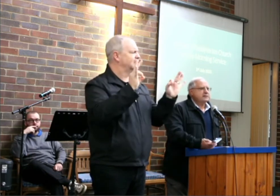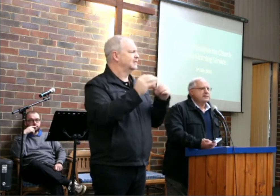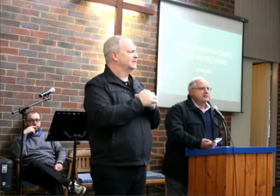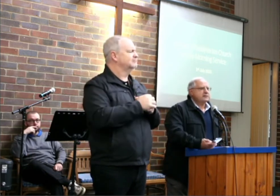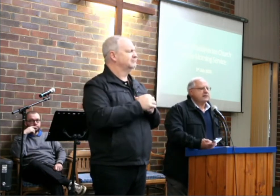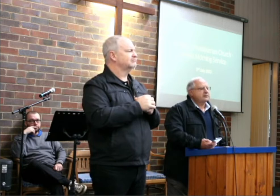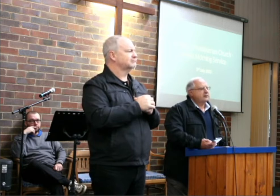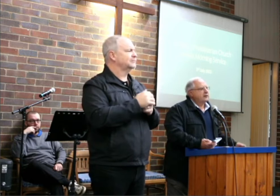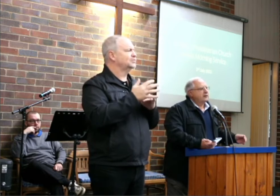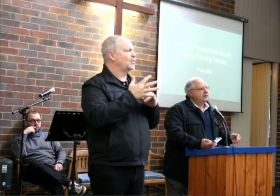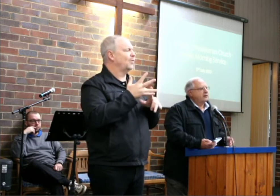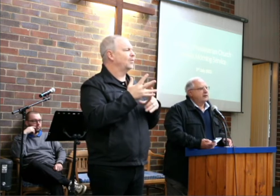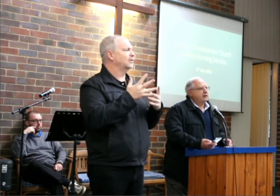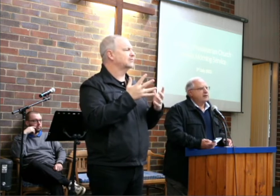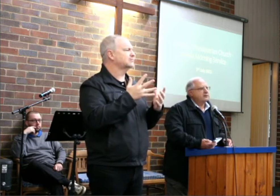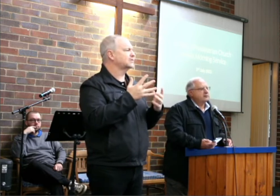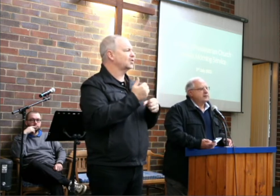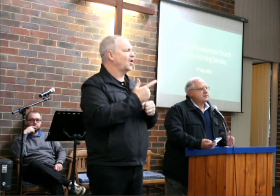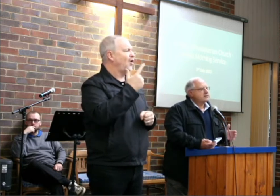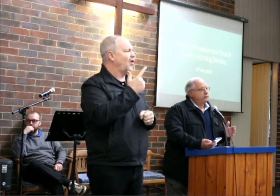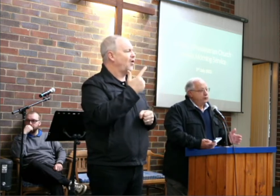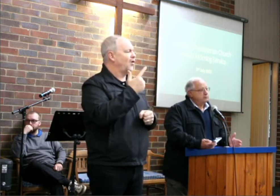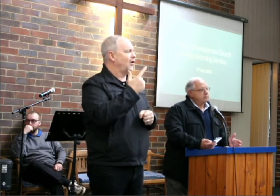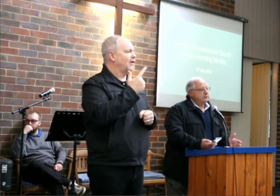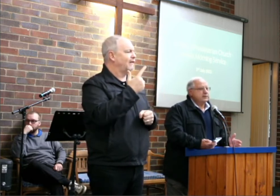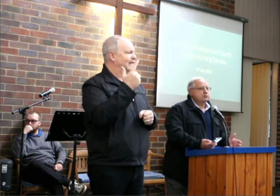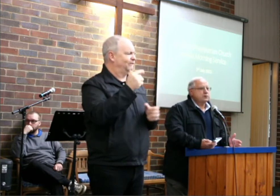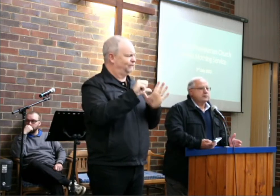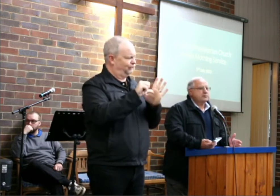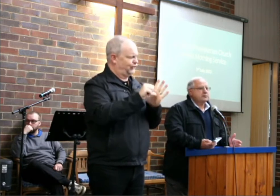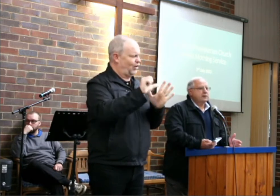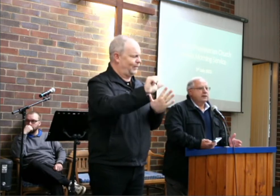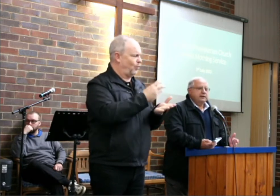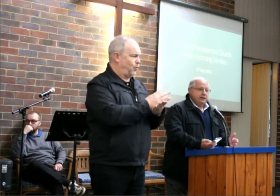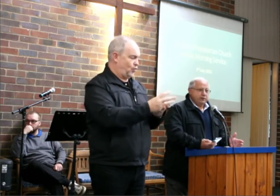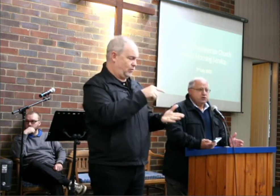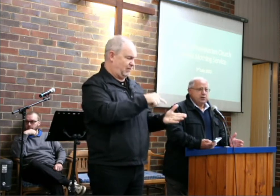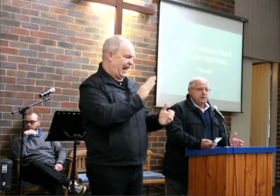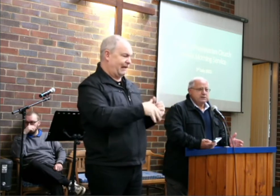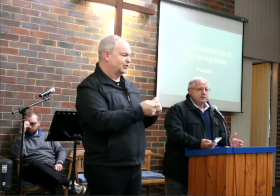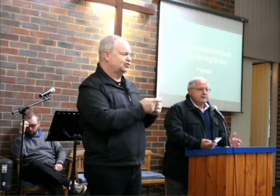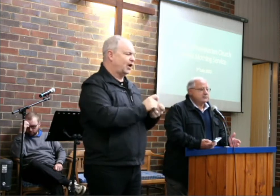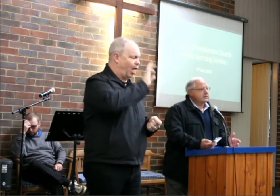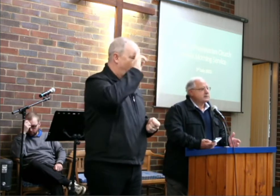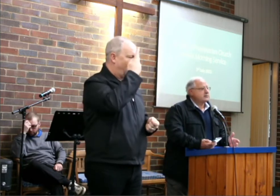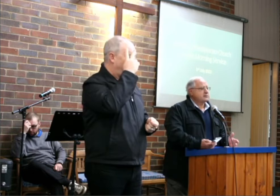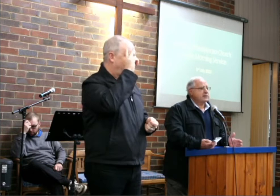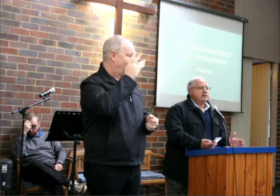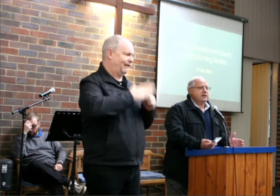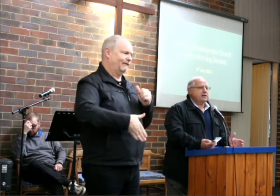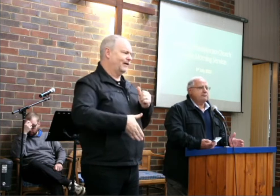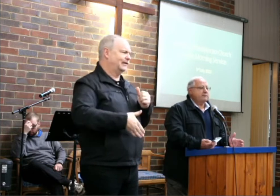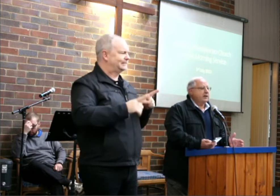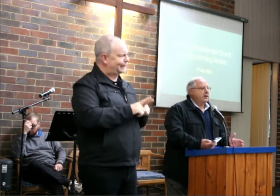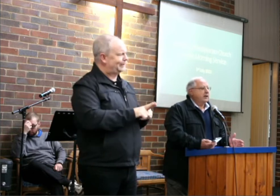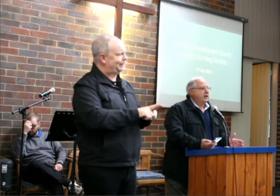the sense that God is firm in his words, never changes, it is still the